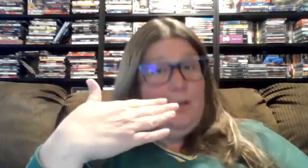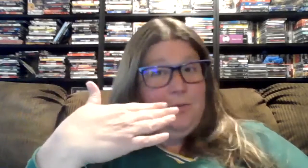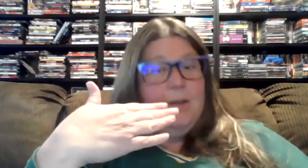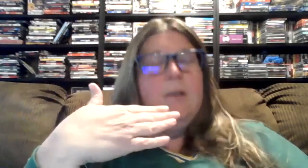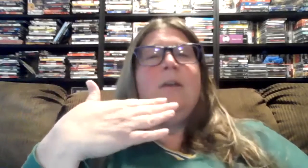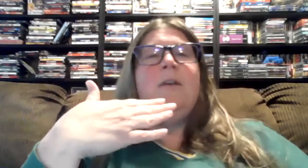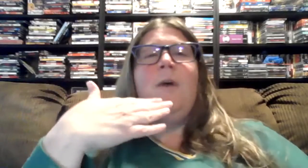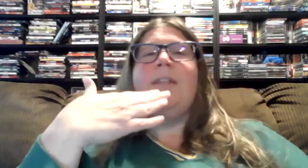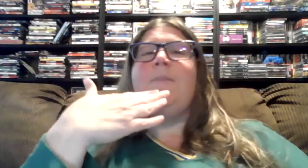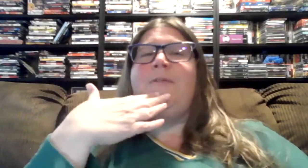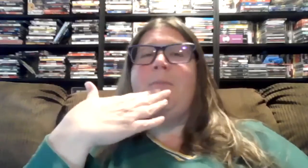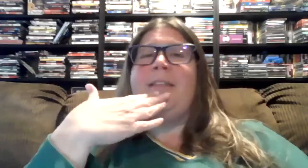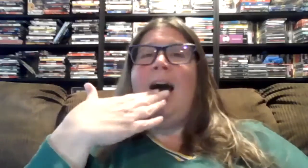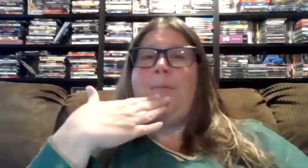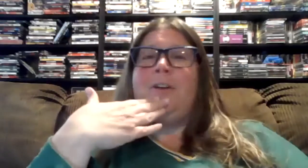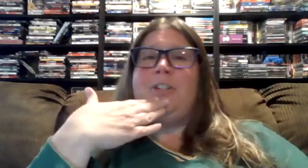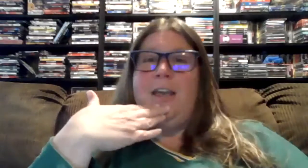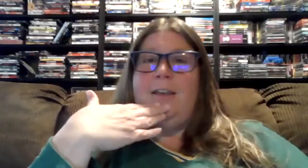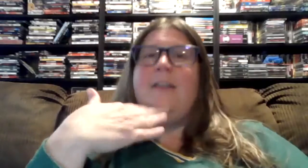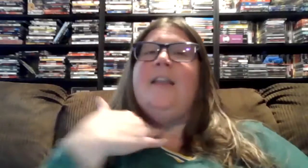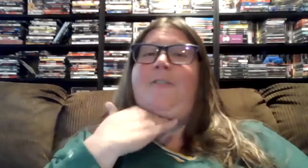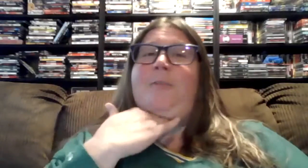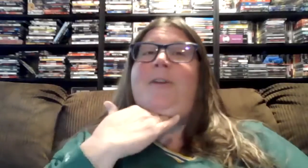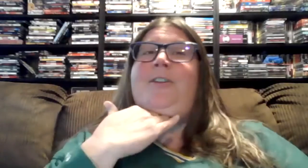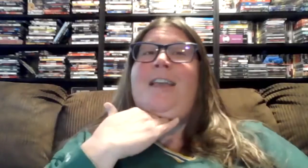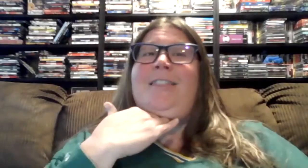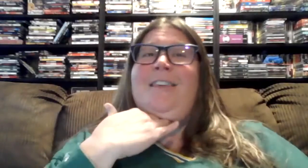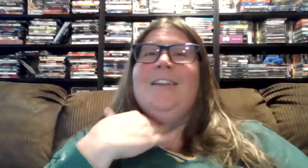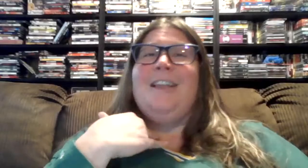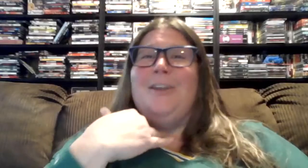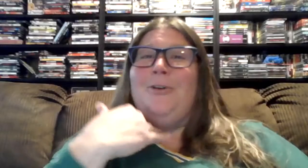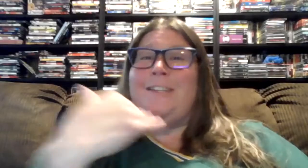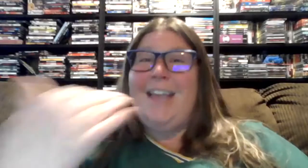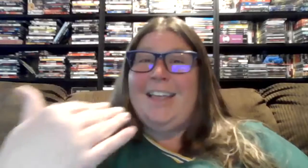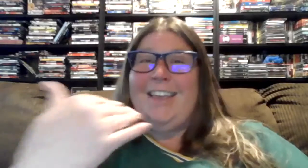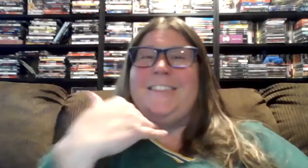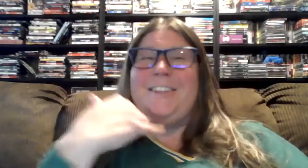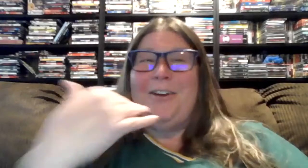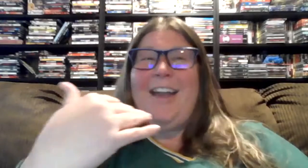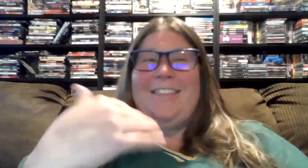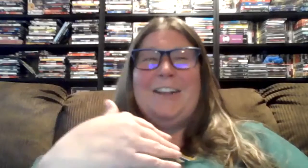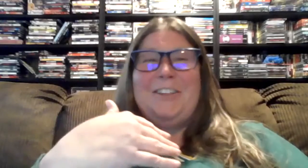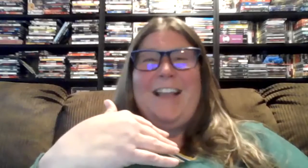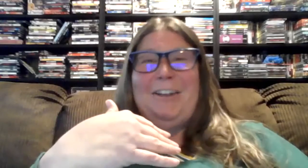you, you want it to be from the top of your chin, not from underneath, like the old Italians, that is actually not